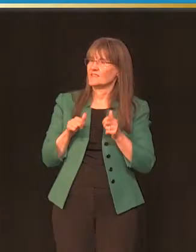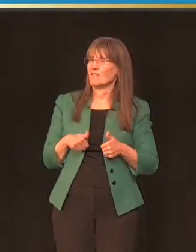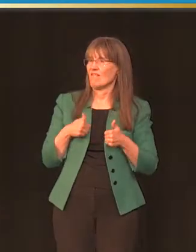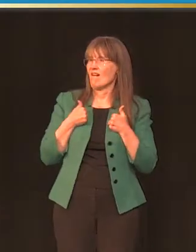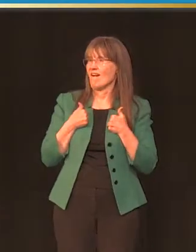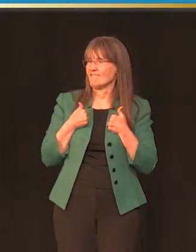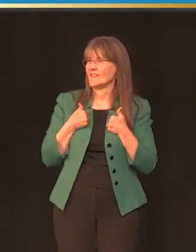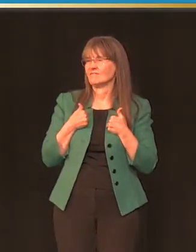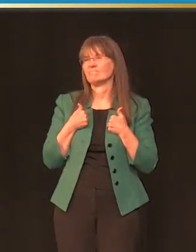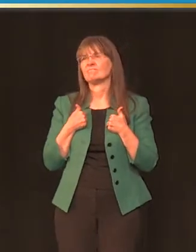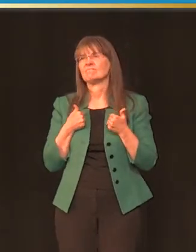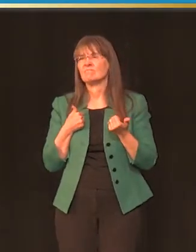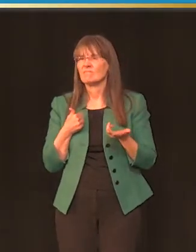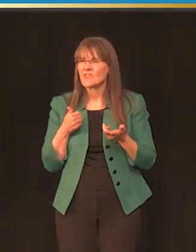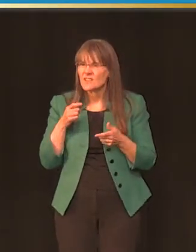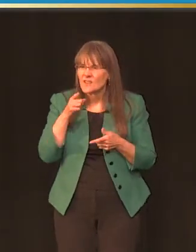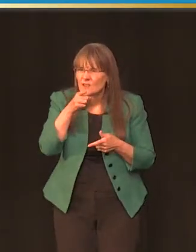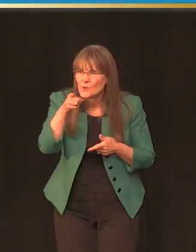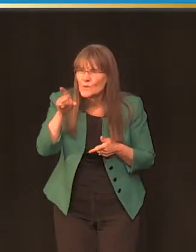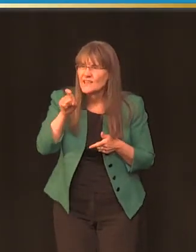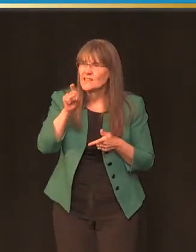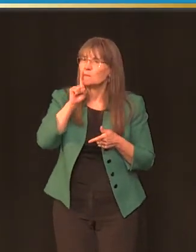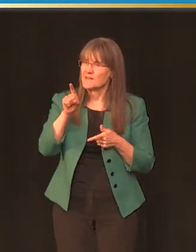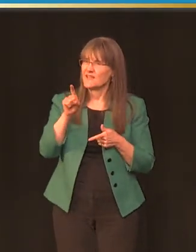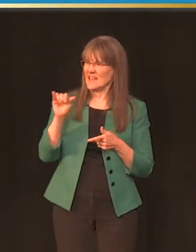They would lose their place in the world.